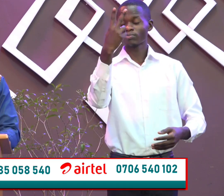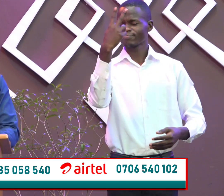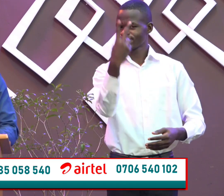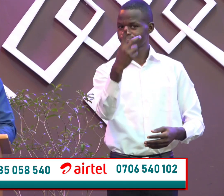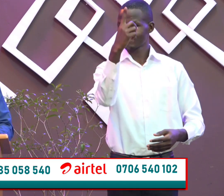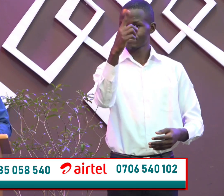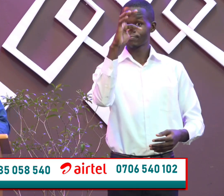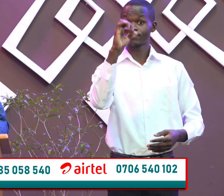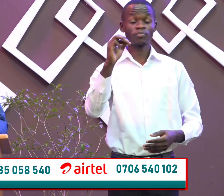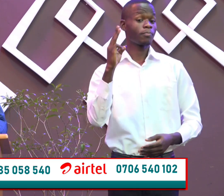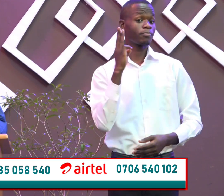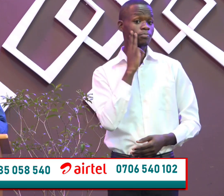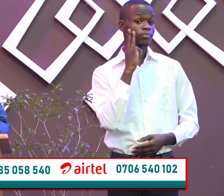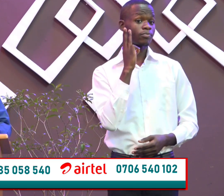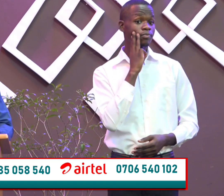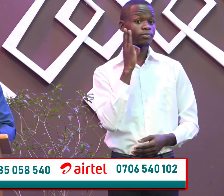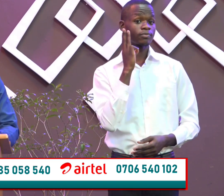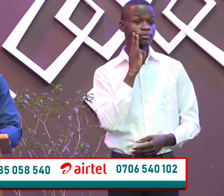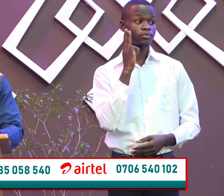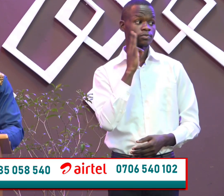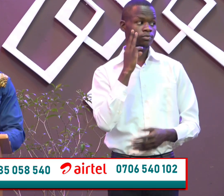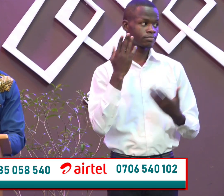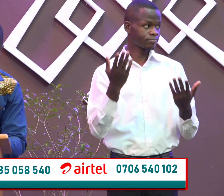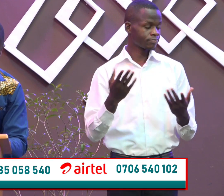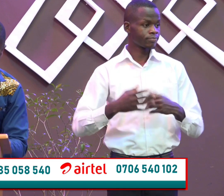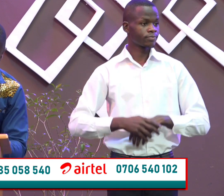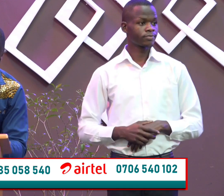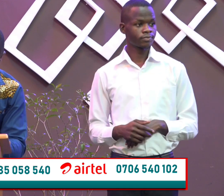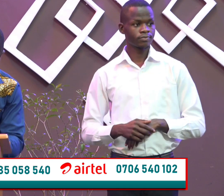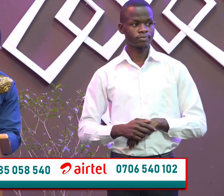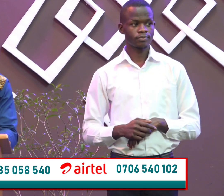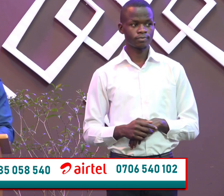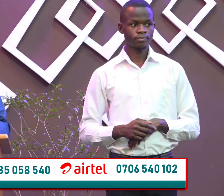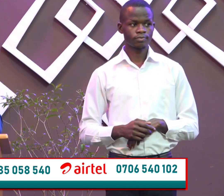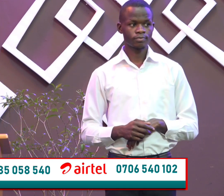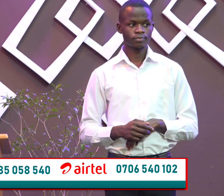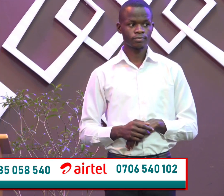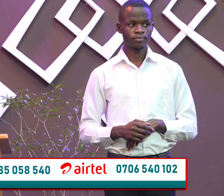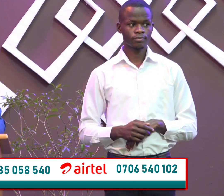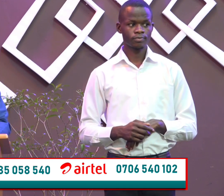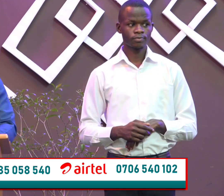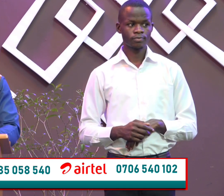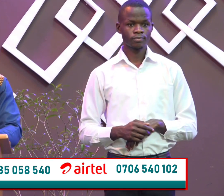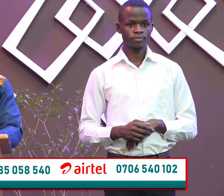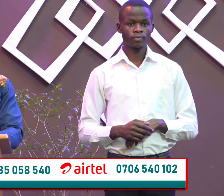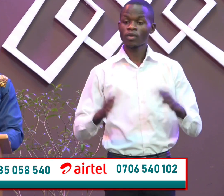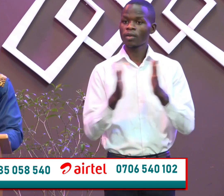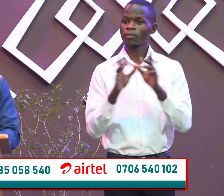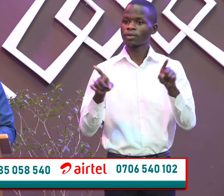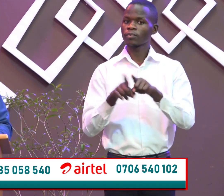na munaana. We thank God for the pledges have come to a tune of 218 million. Atenga